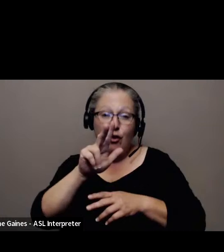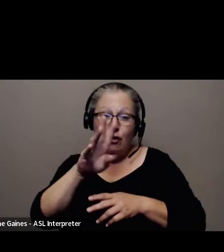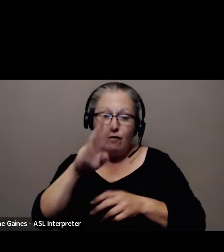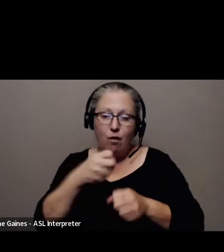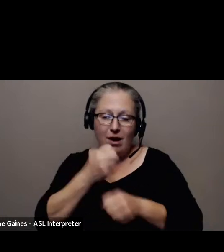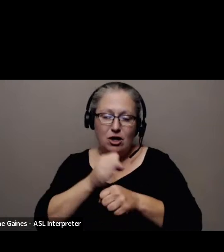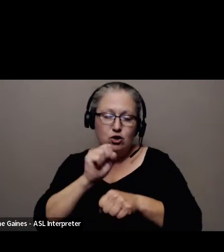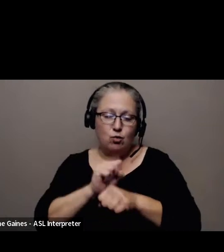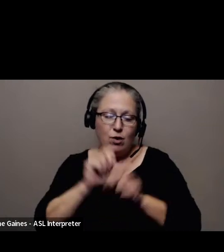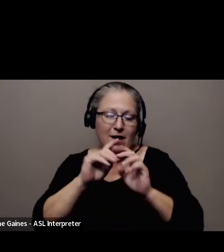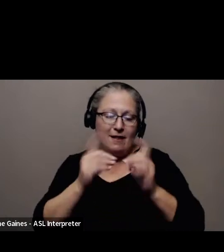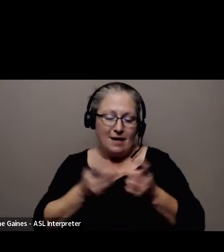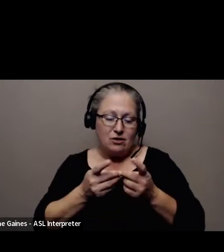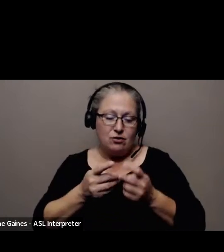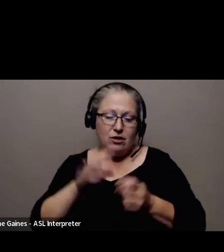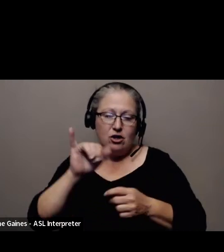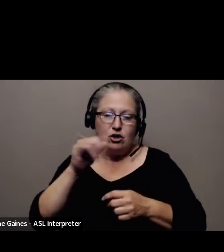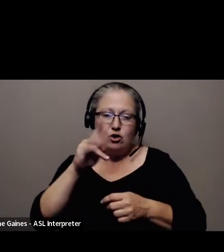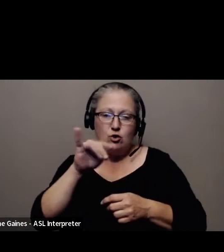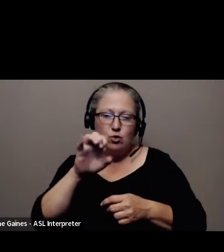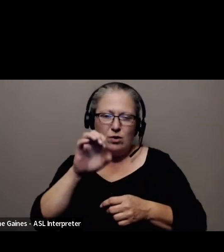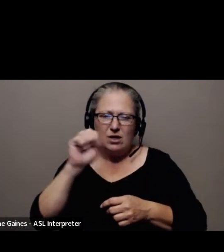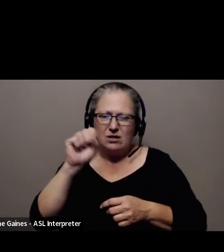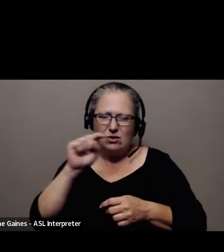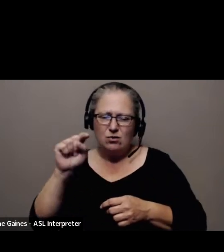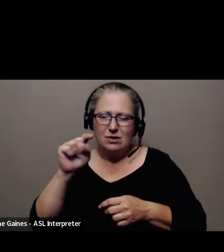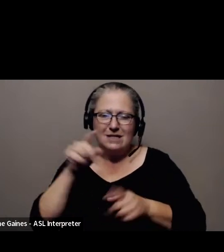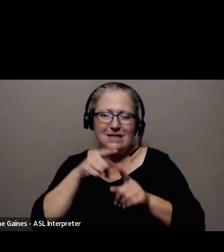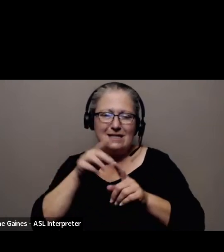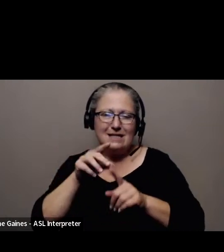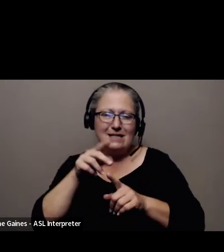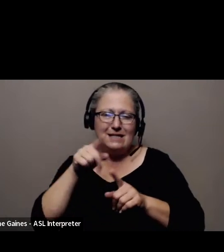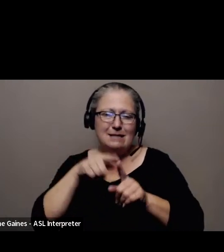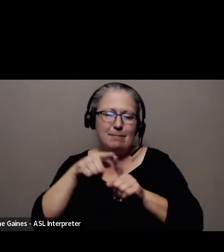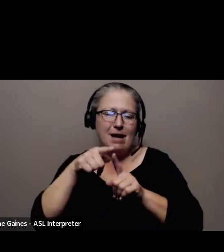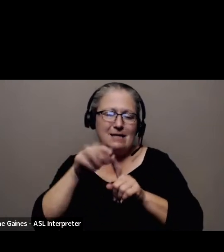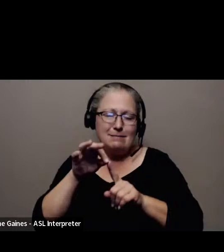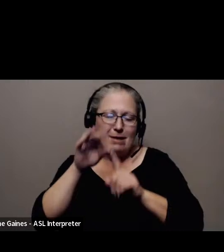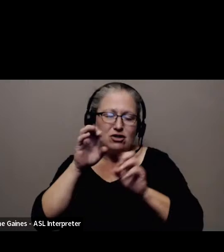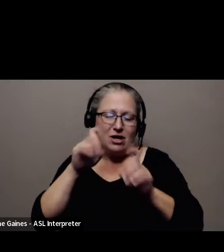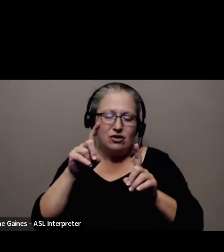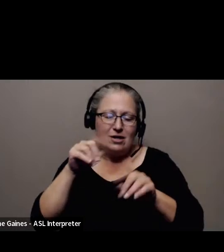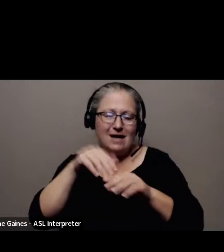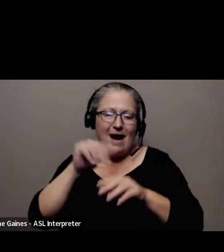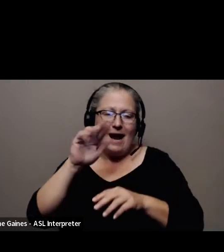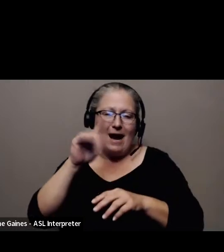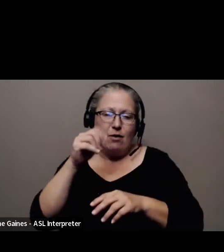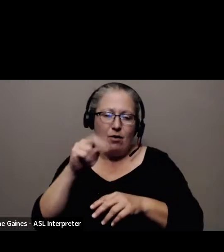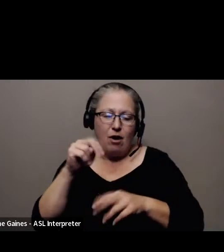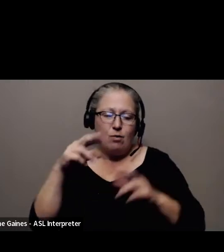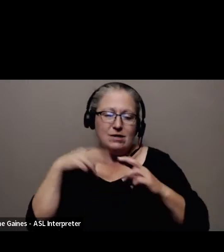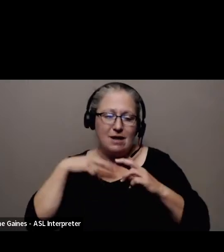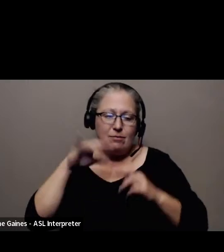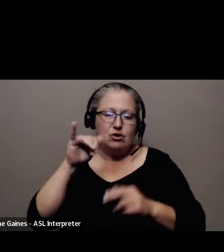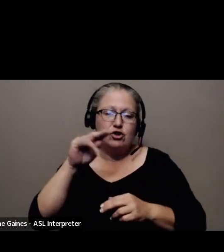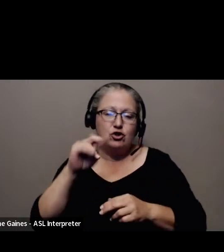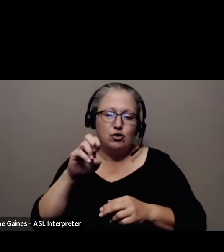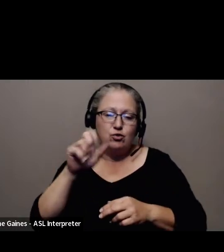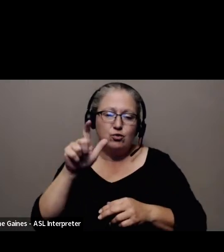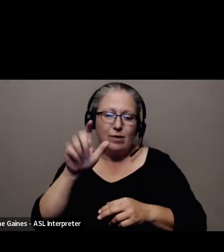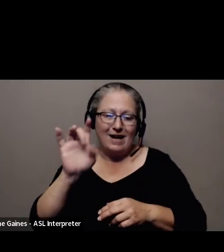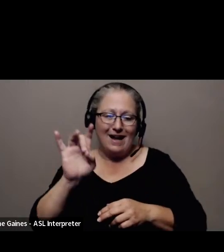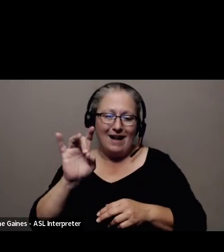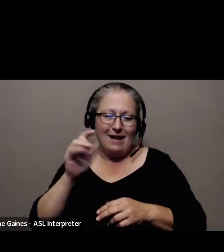district. Julie Seuss, a special education teacher at Aragon, submitted her retirement effective June 28th